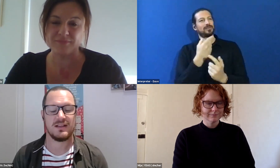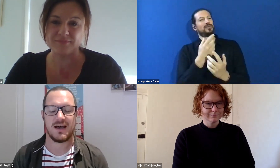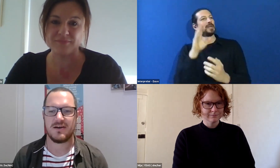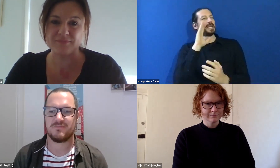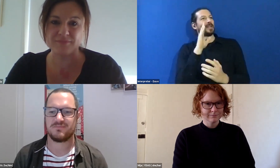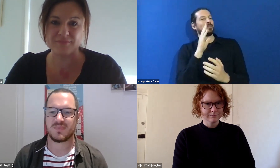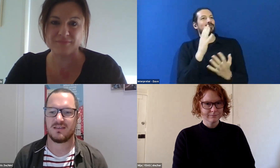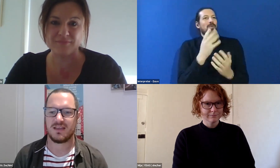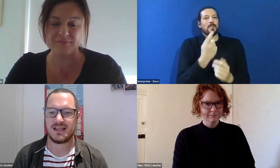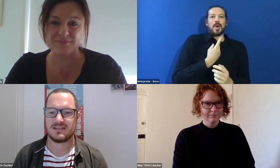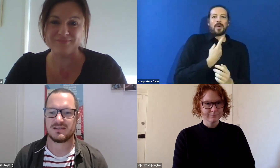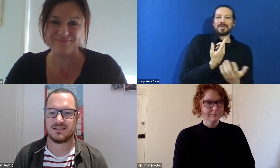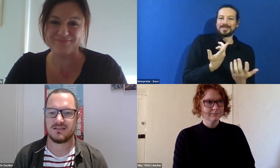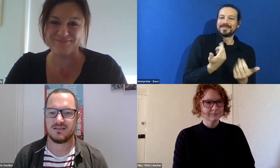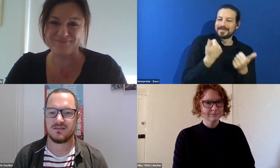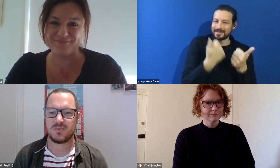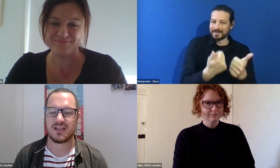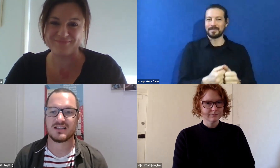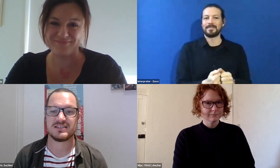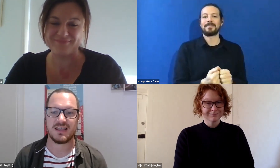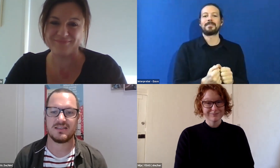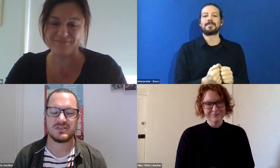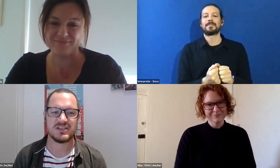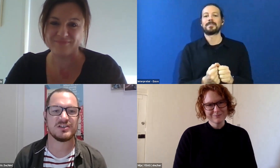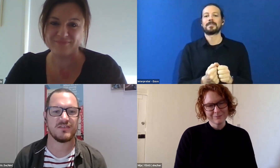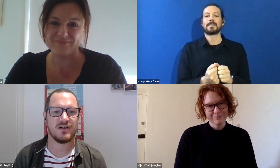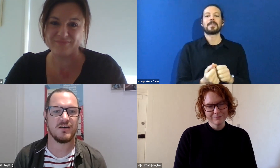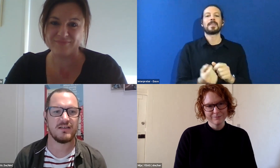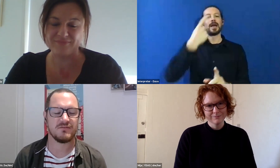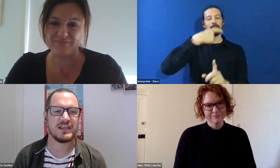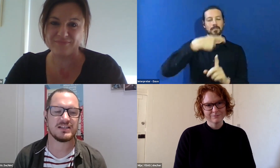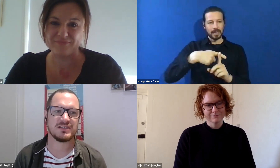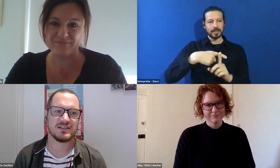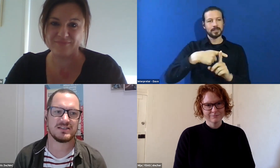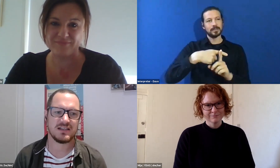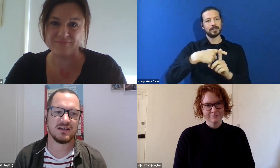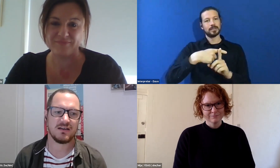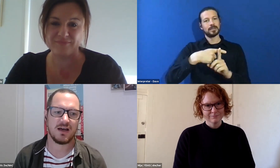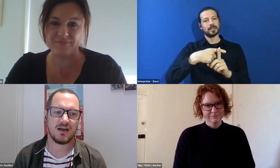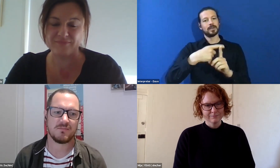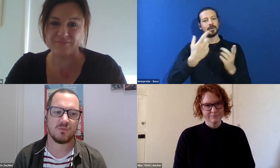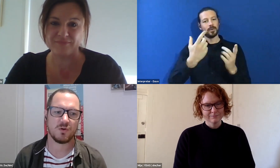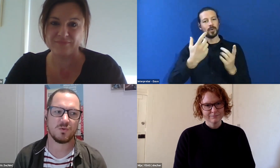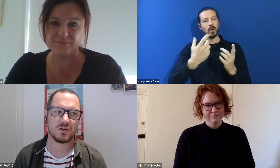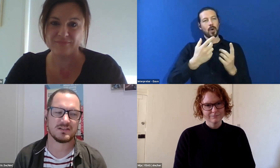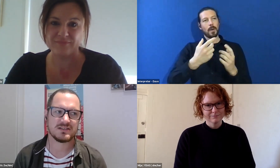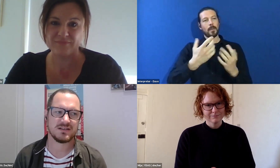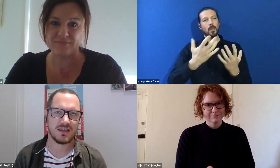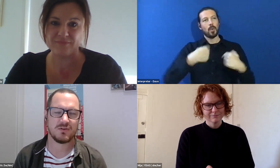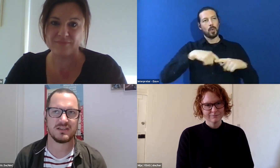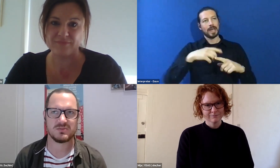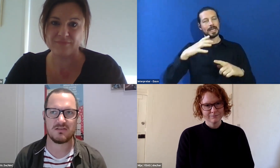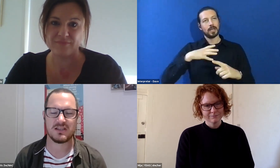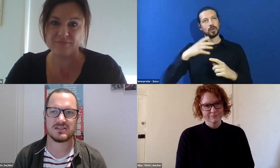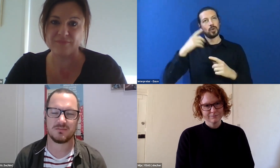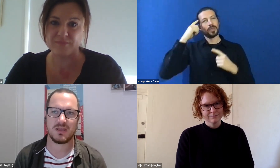well, and putting us in the position of needing to consider what it's like,